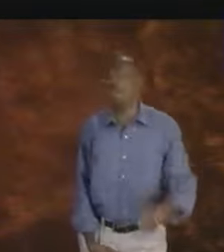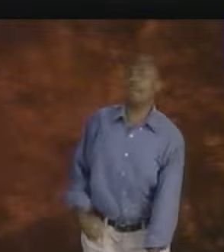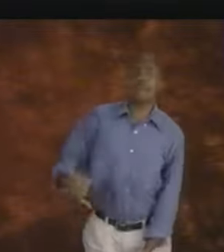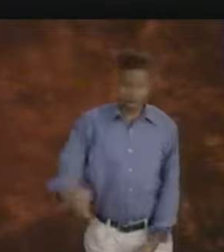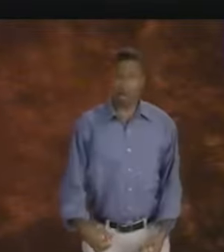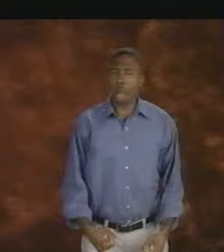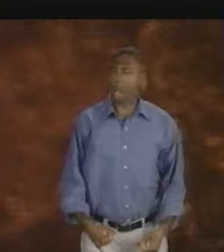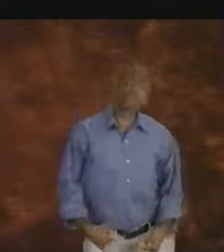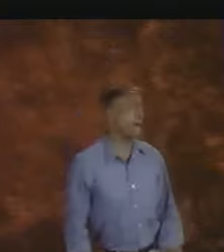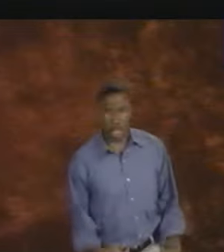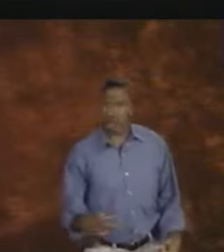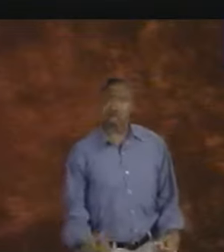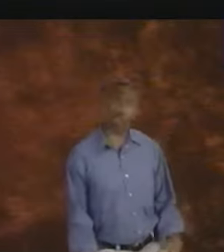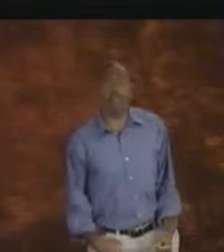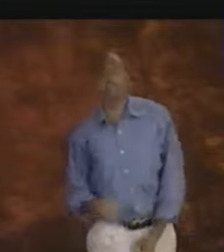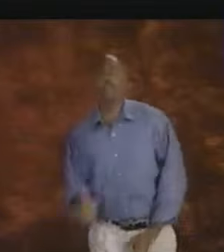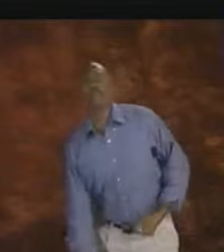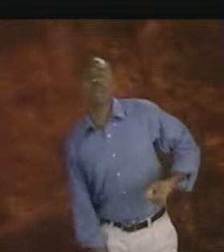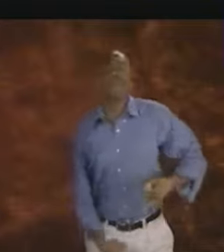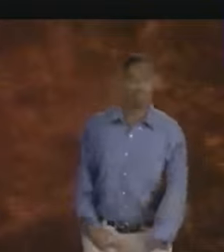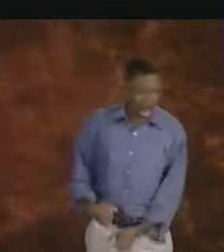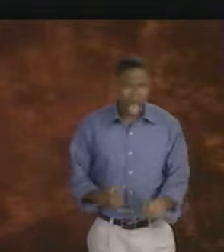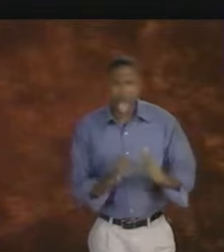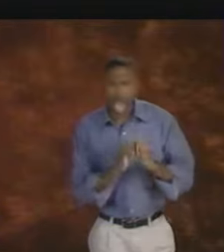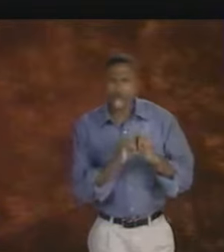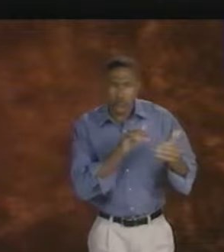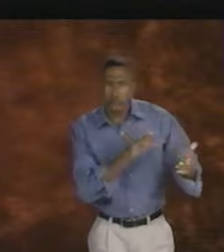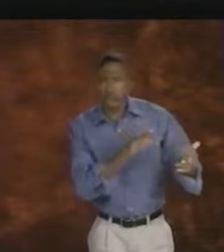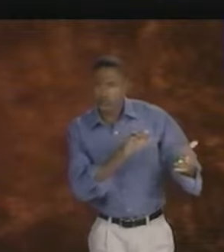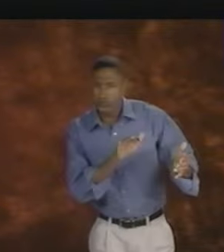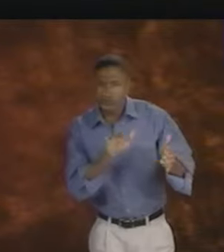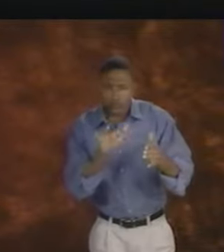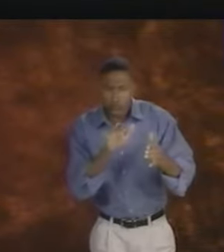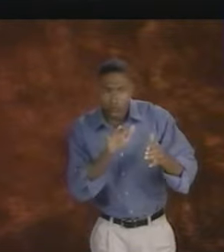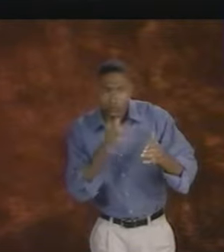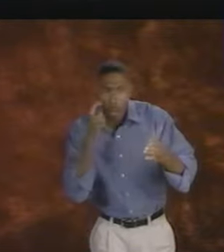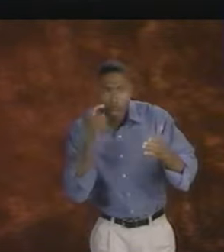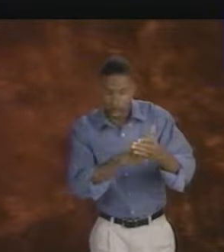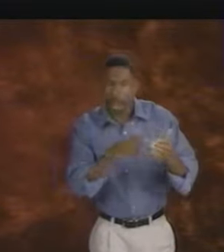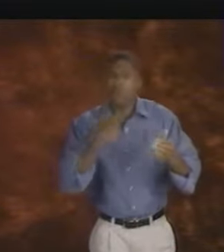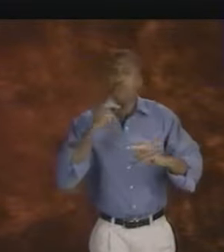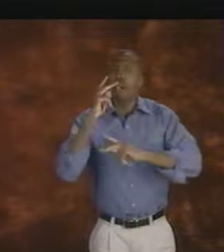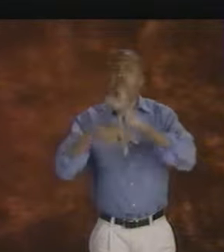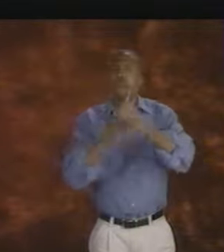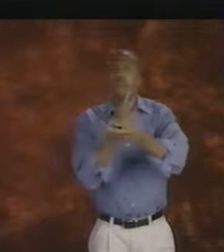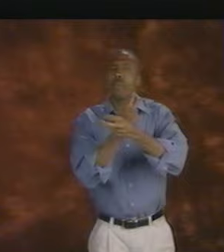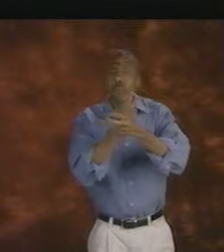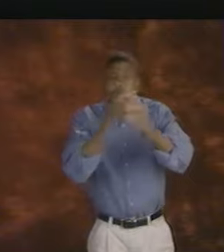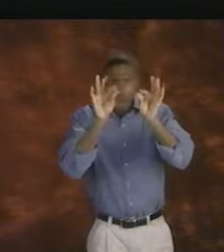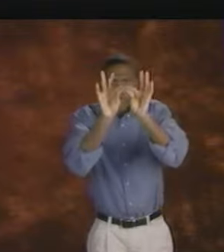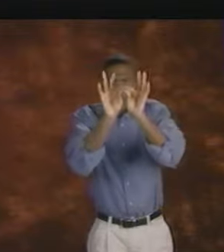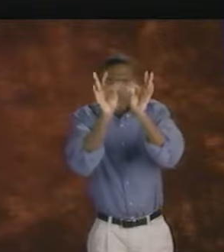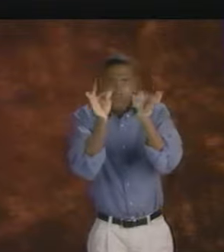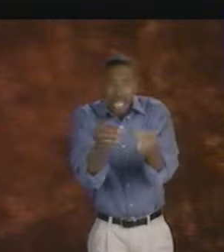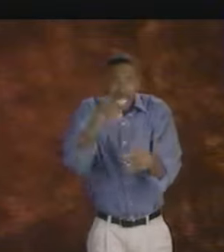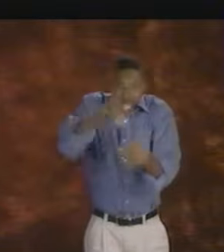is structured. He noticed how people with very large upper bodies can be supported by comparatively